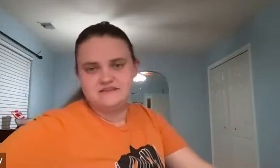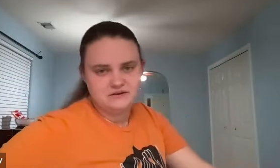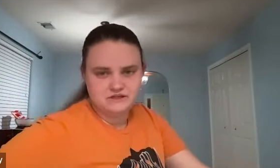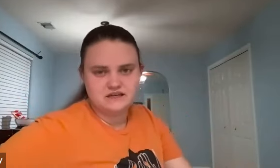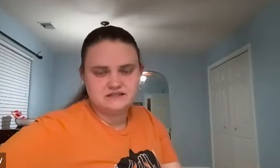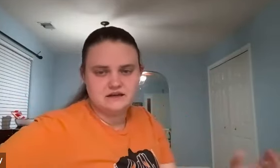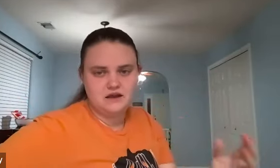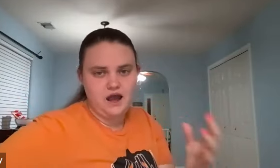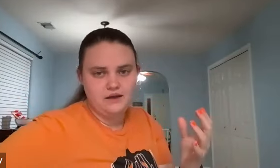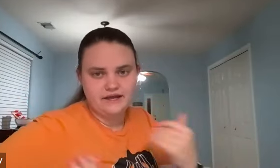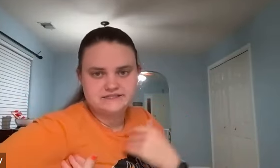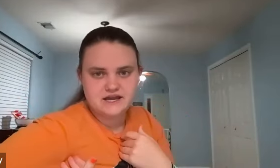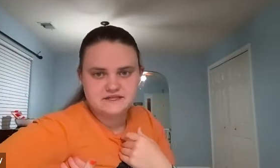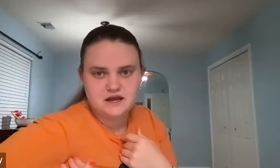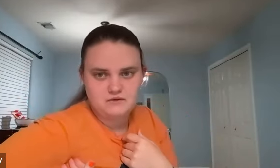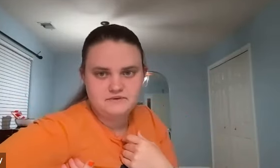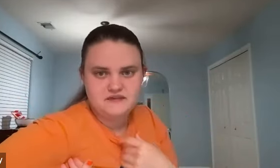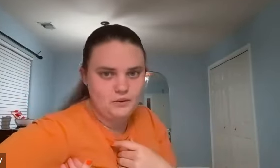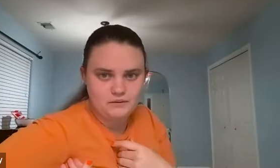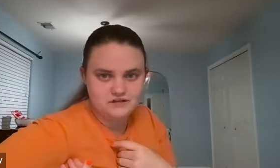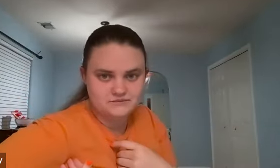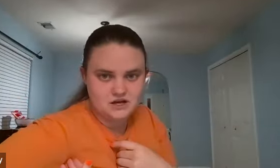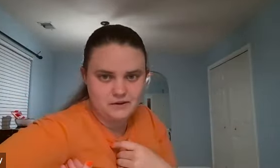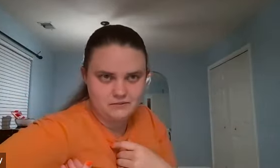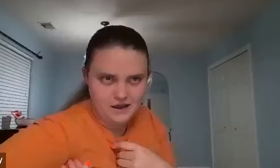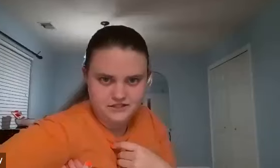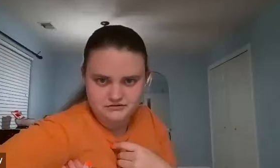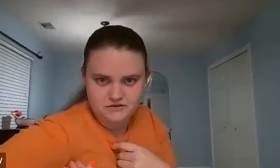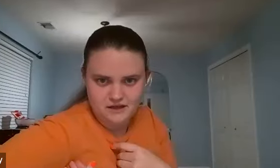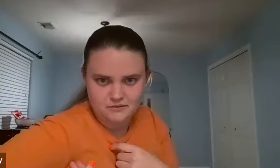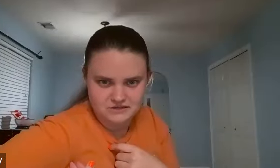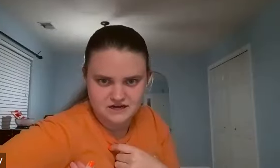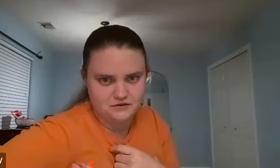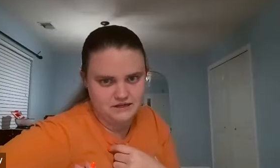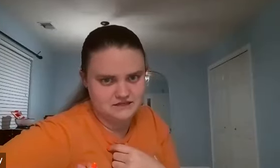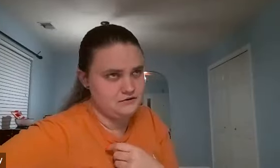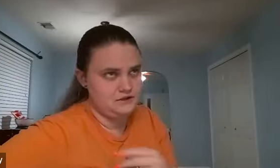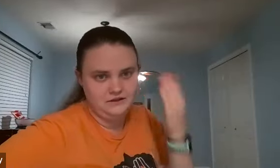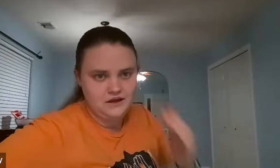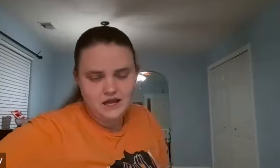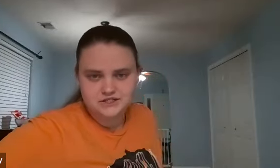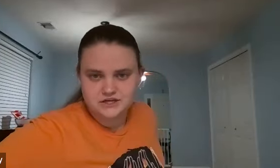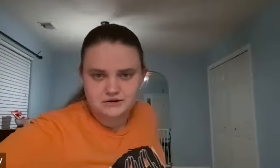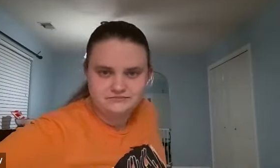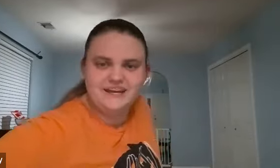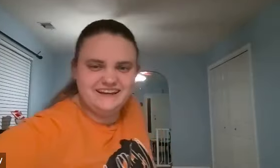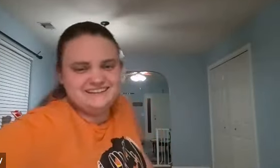they can read signs that I might sign that's not right, but they know what one I'm talking about. I'm like, how did you know that? It was not the right sign. They're like, I just know. So,